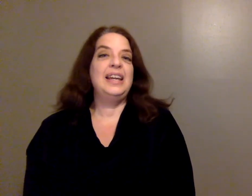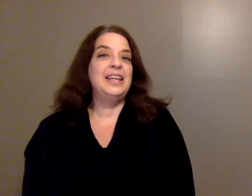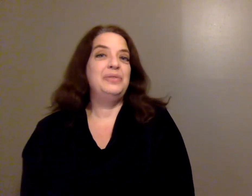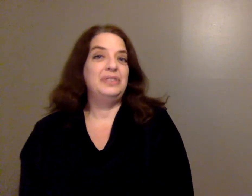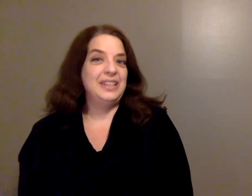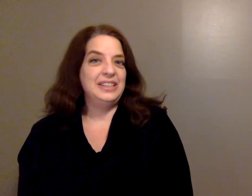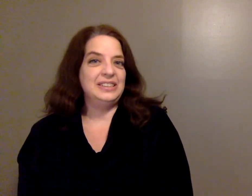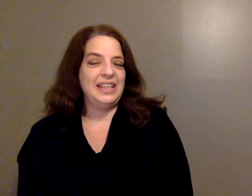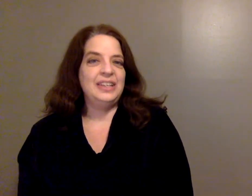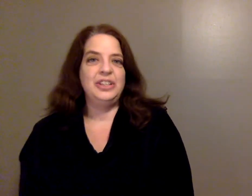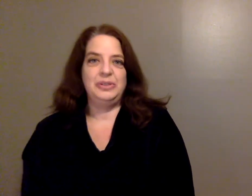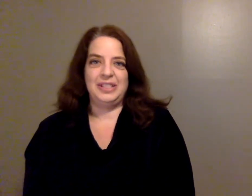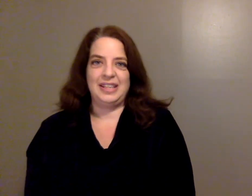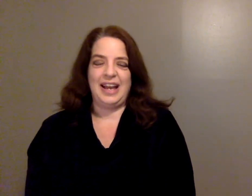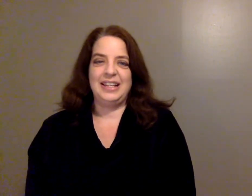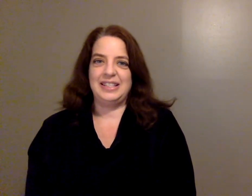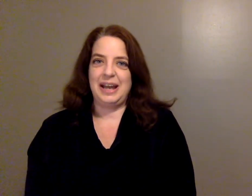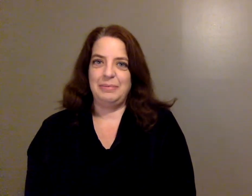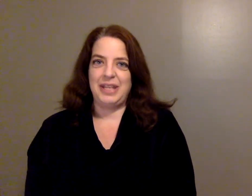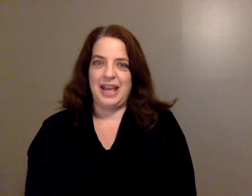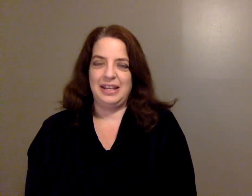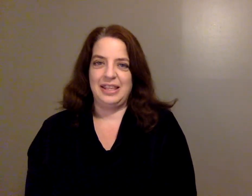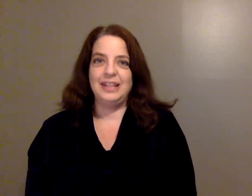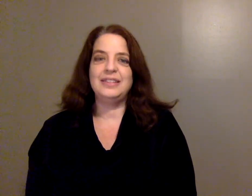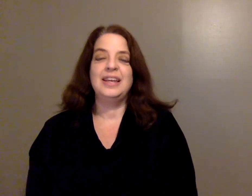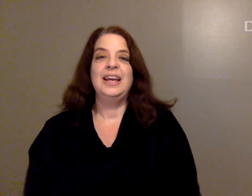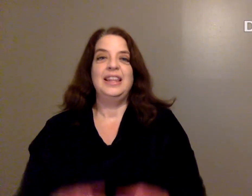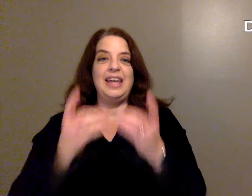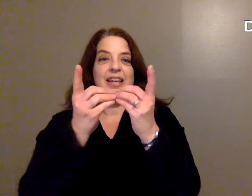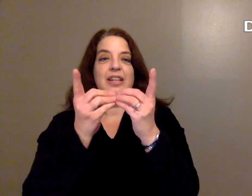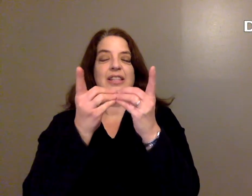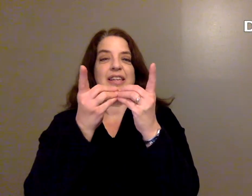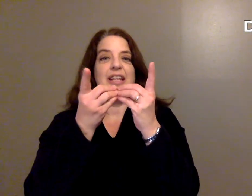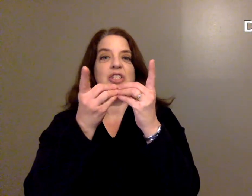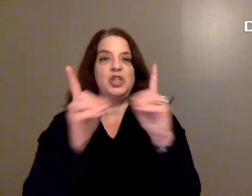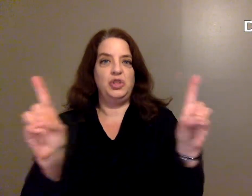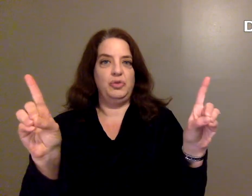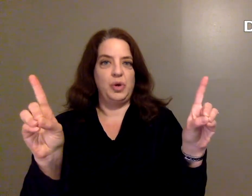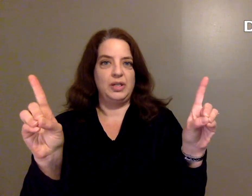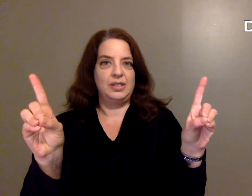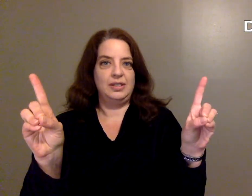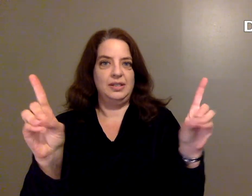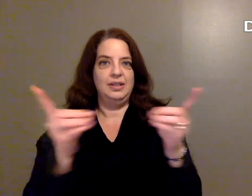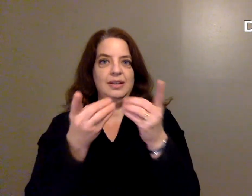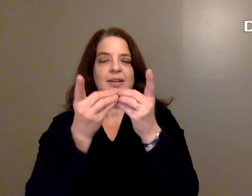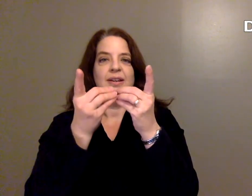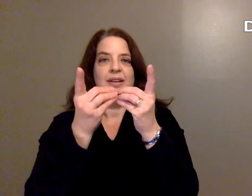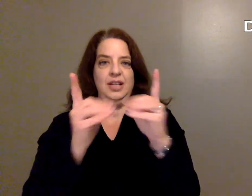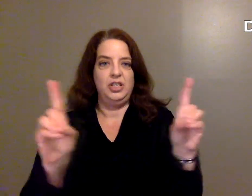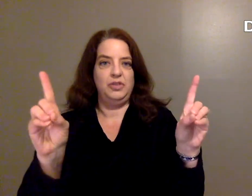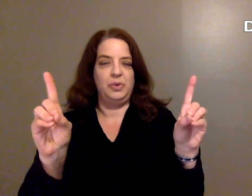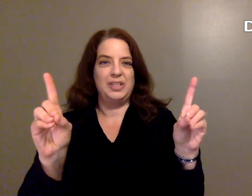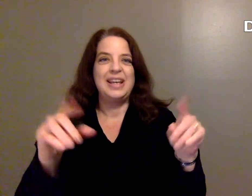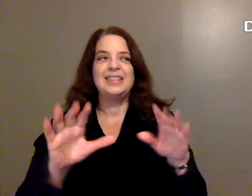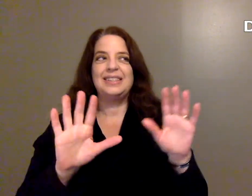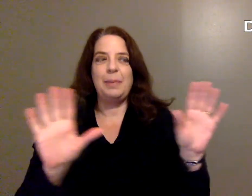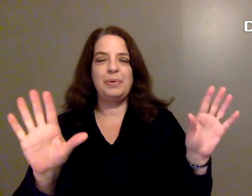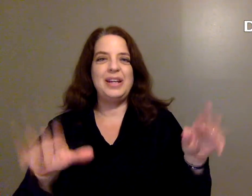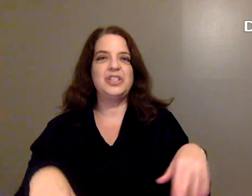if legally you decide it's time to end things, then the sign is divorce. Divorce. Separate just